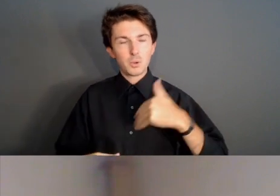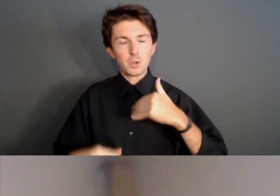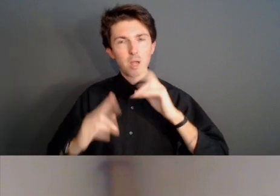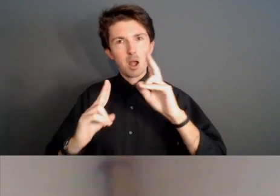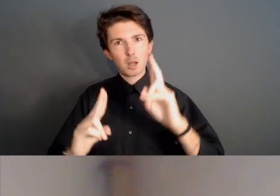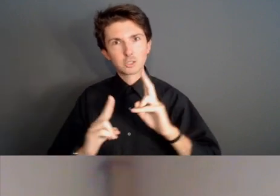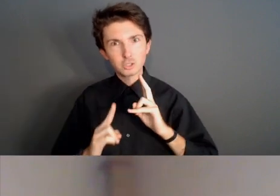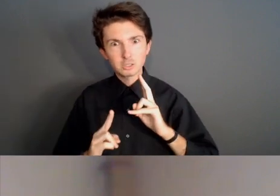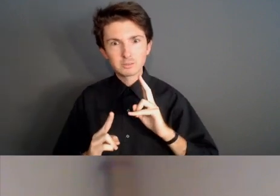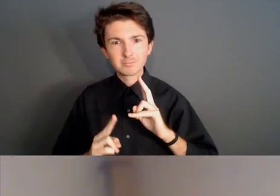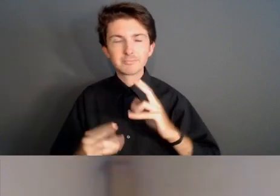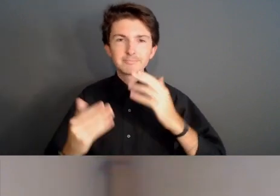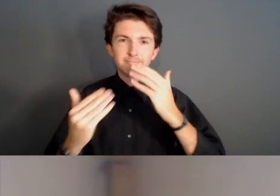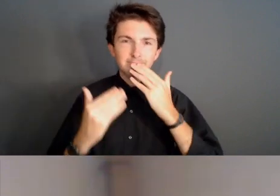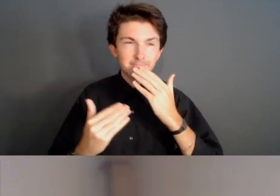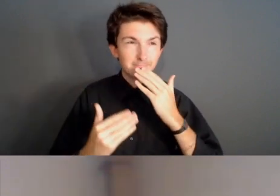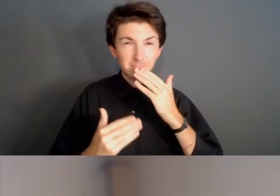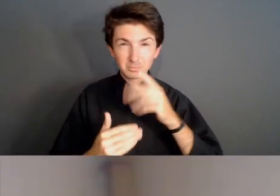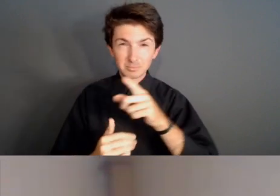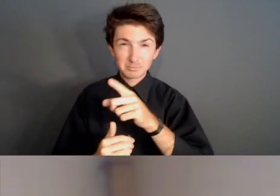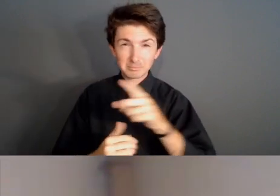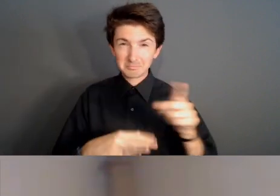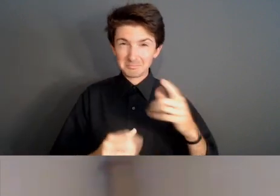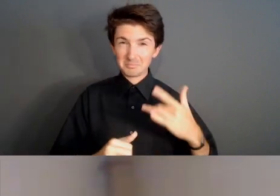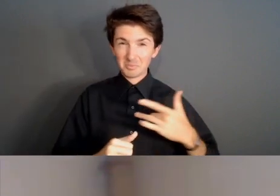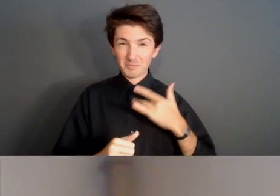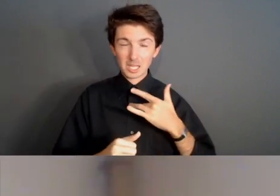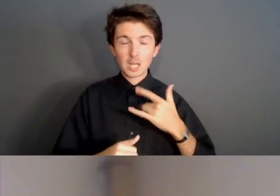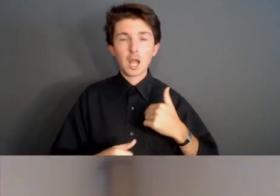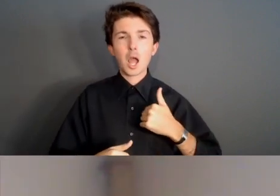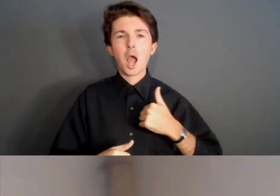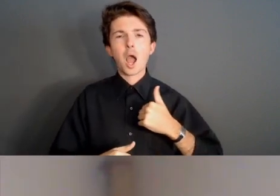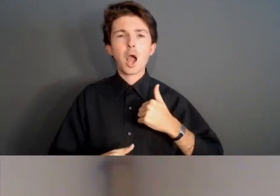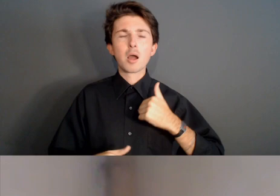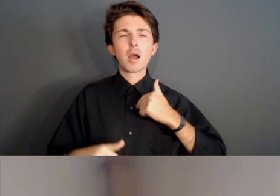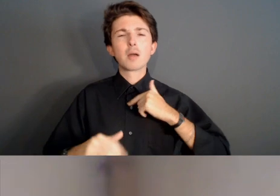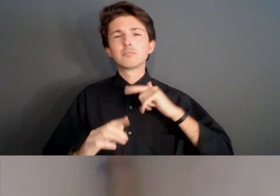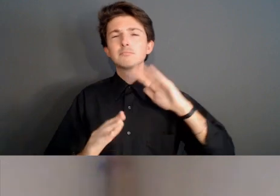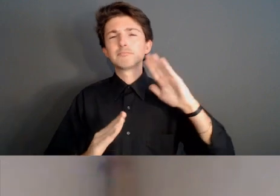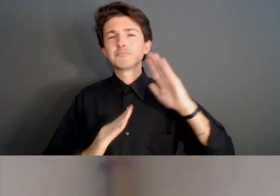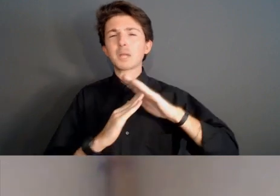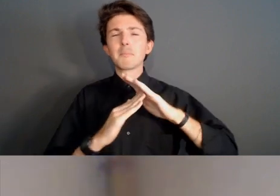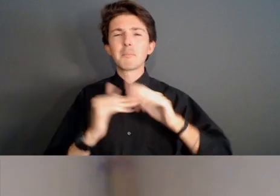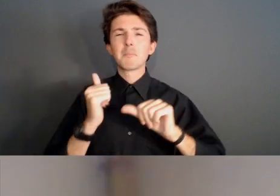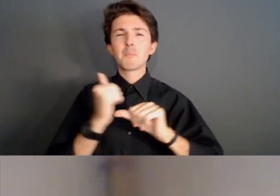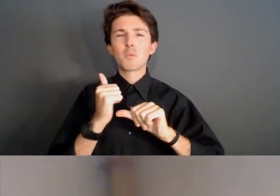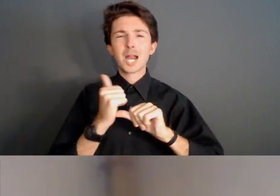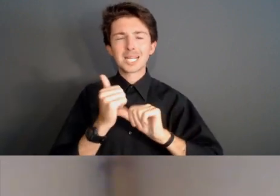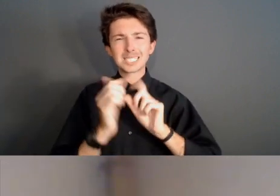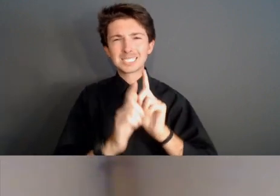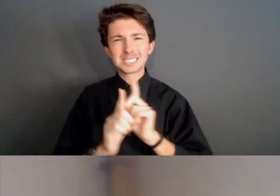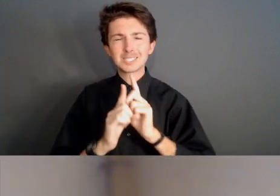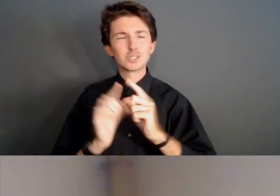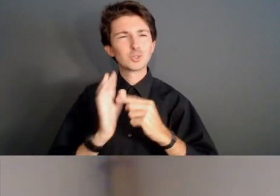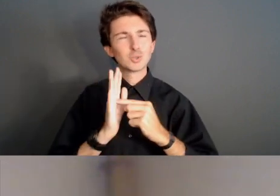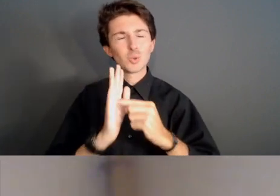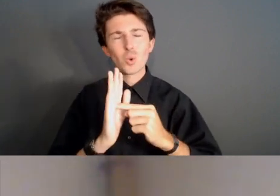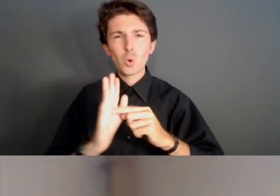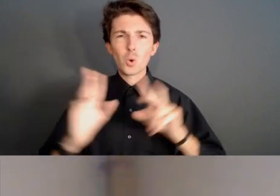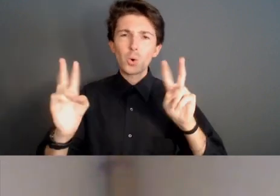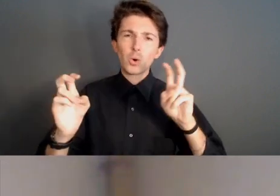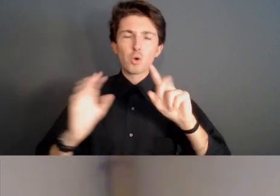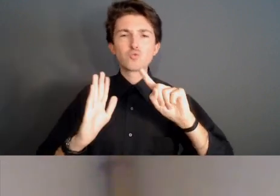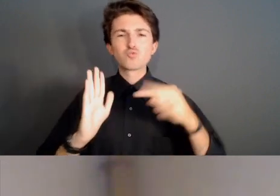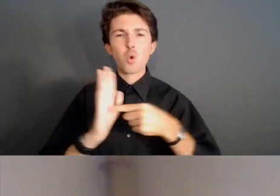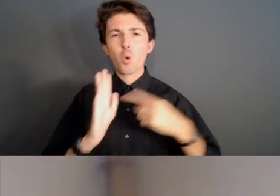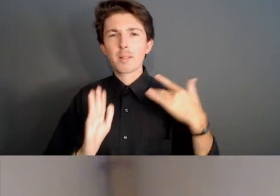RespectAbility feel that I am a model apprentice. It is flattering, and I'm humbled to be considered a role